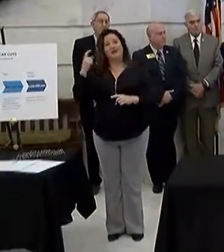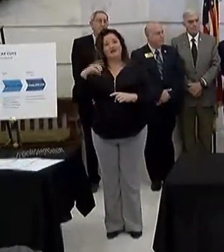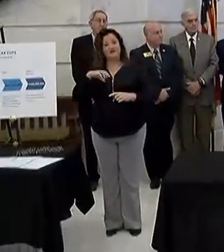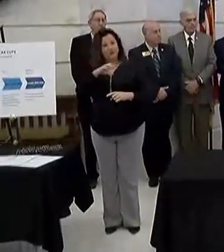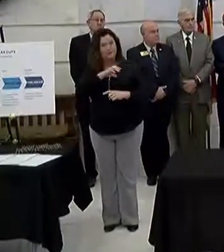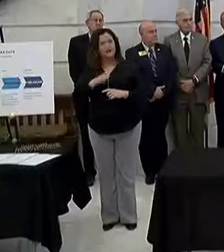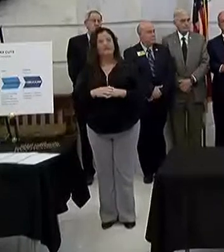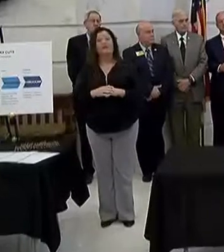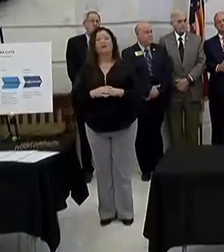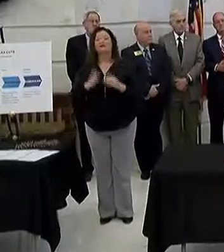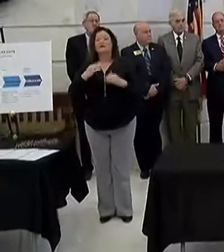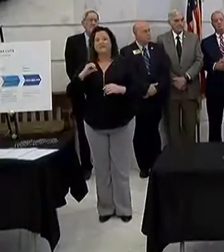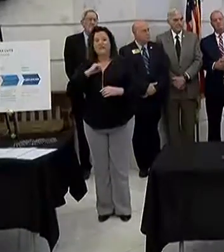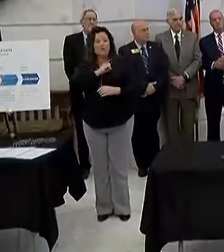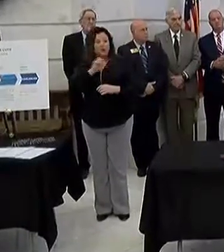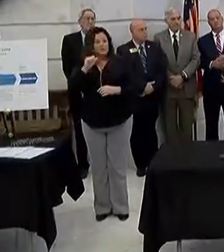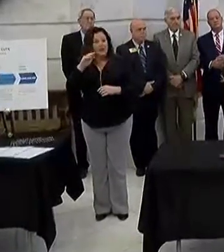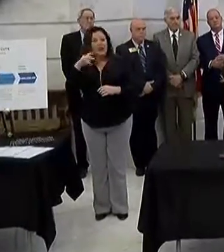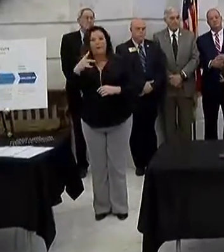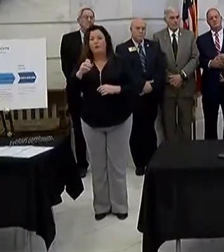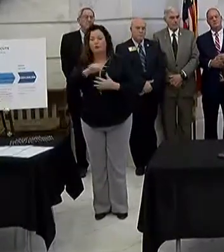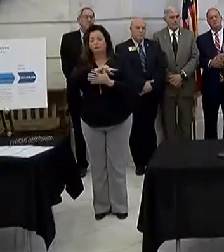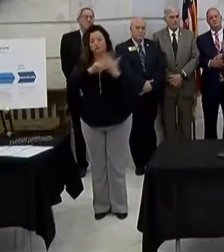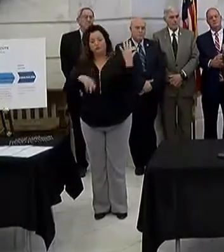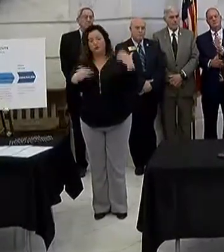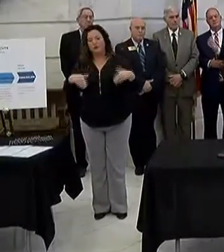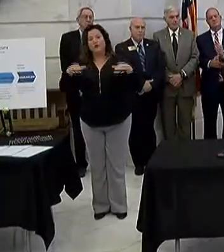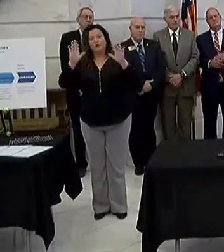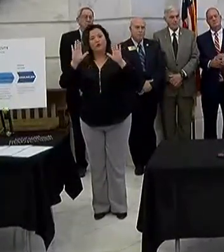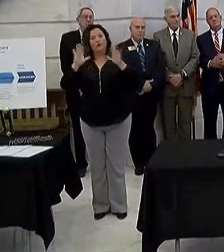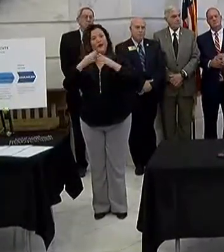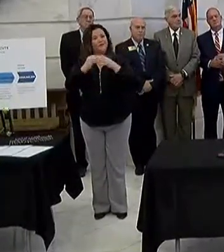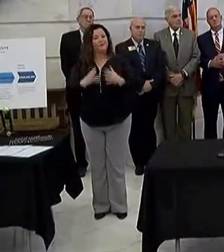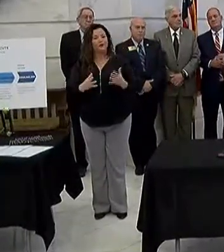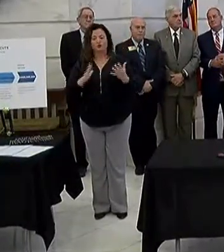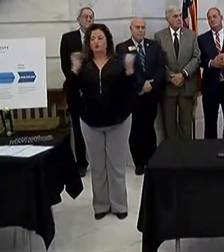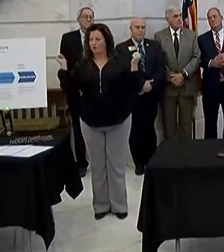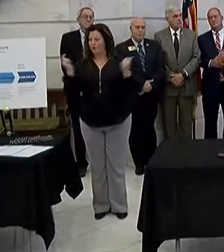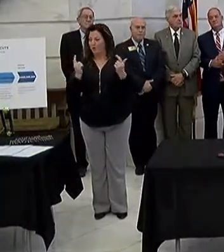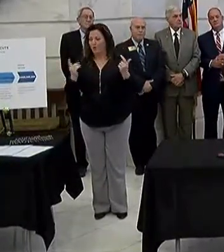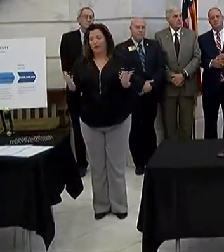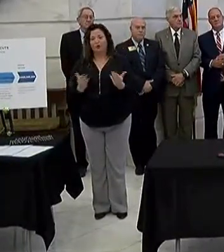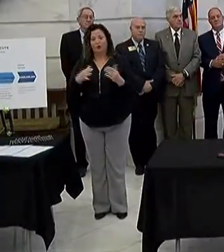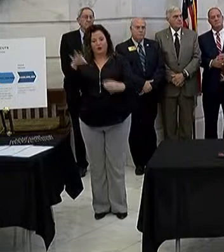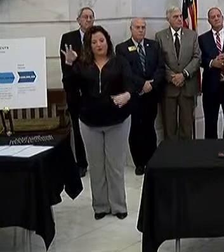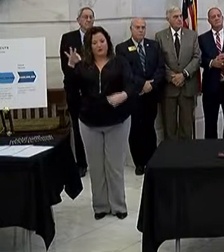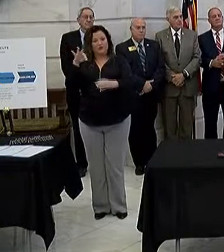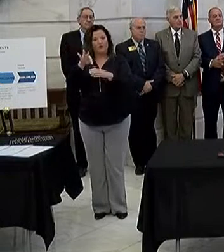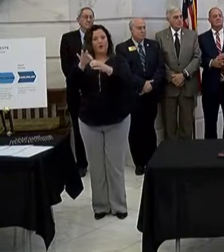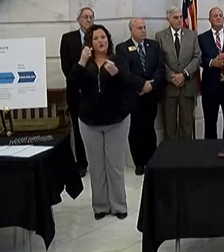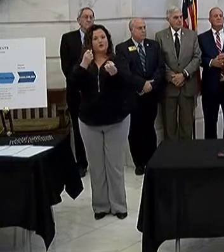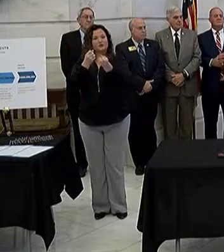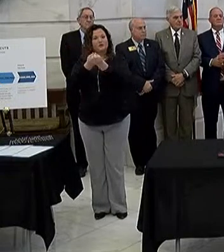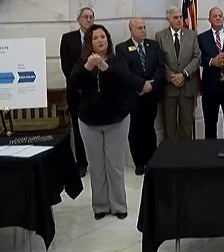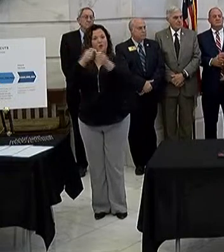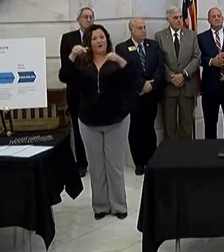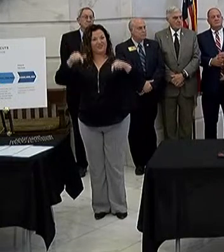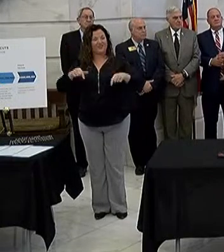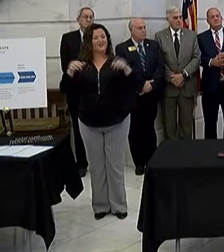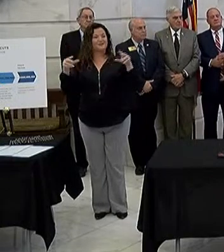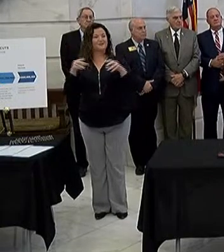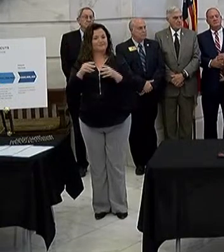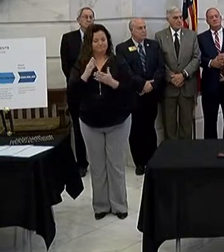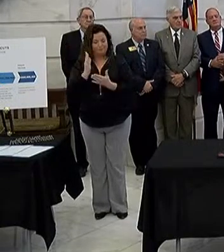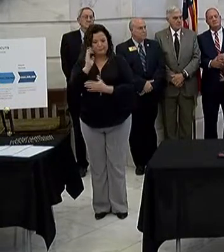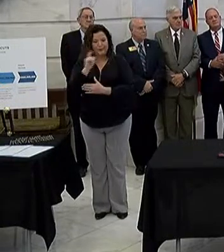Senator Sample, all great leaders here. But every member that's here voted support of it. And you think